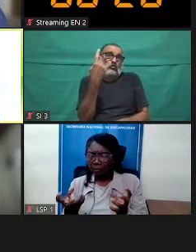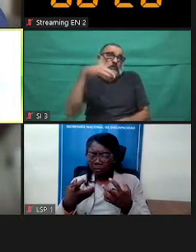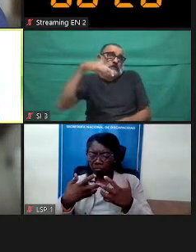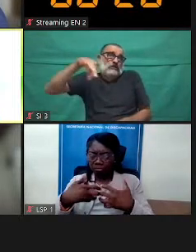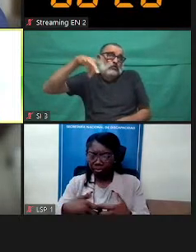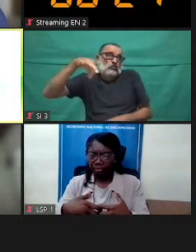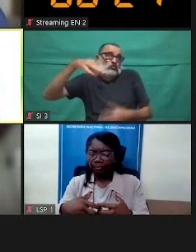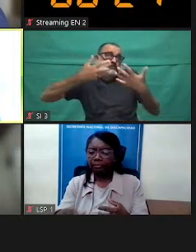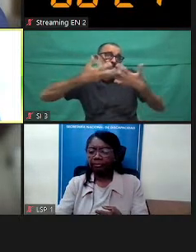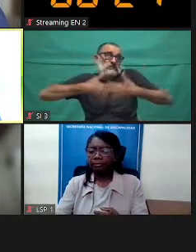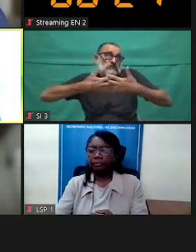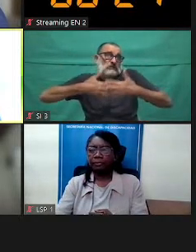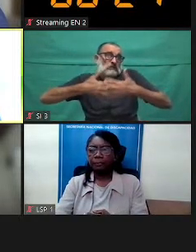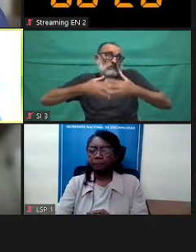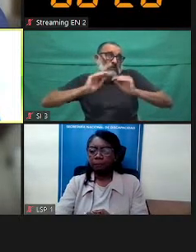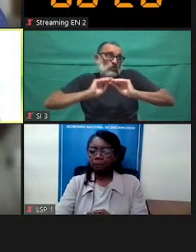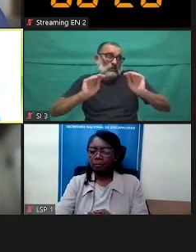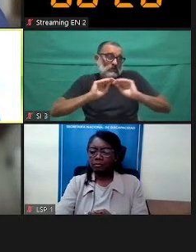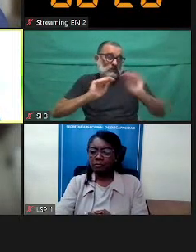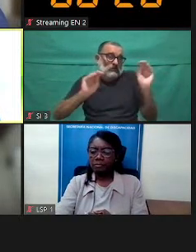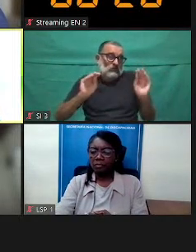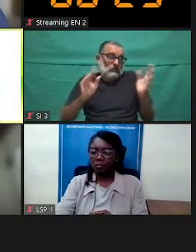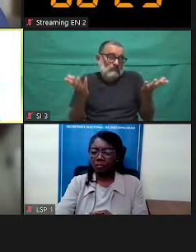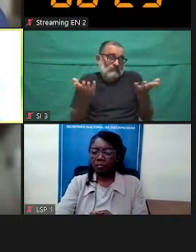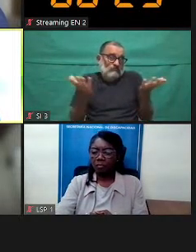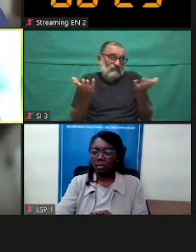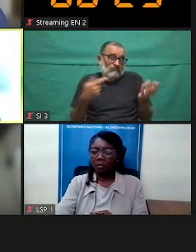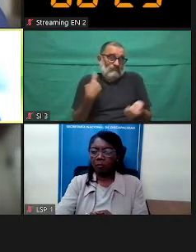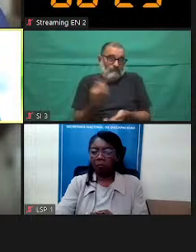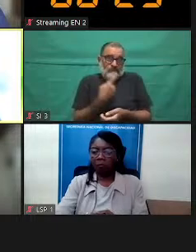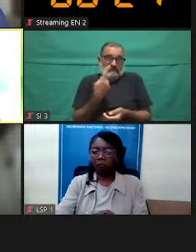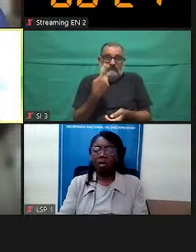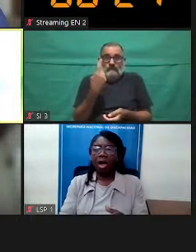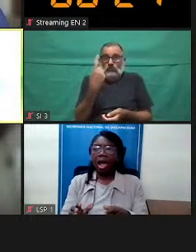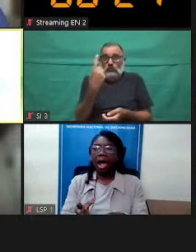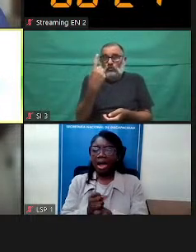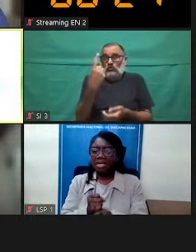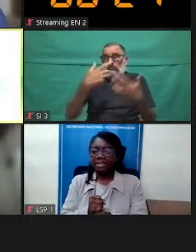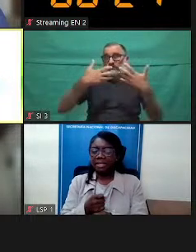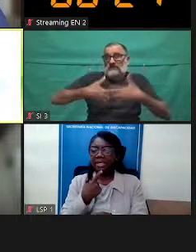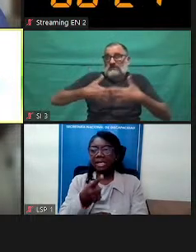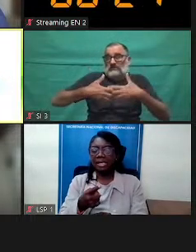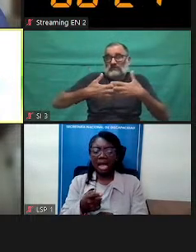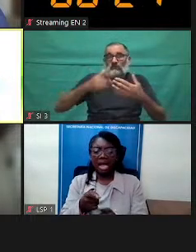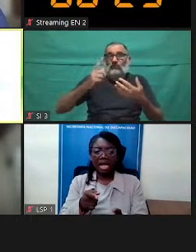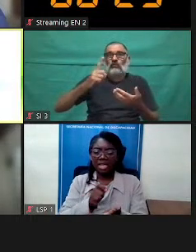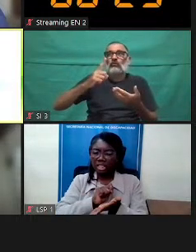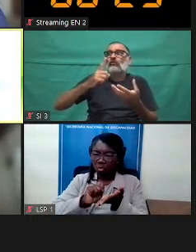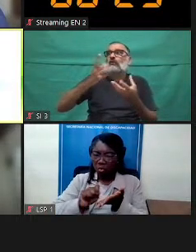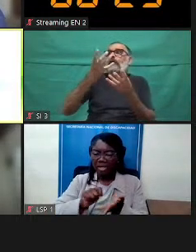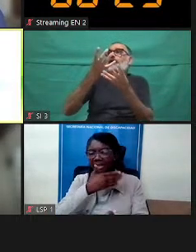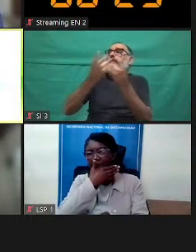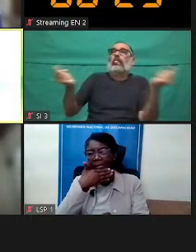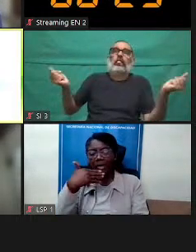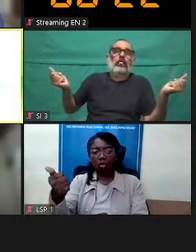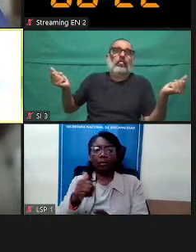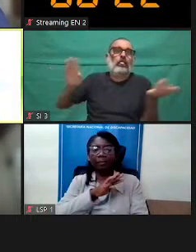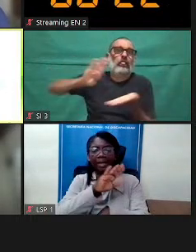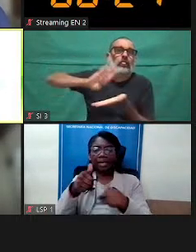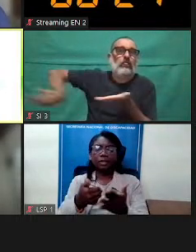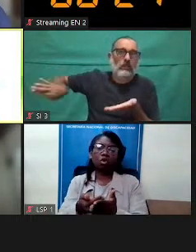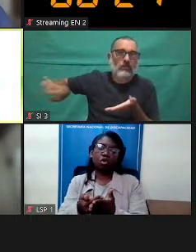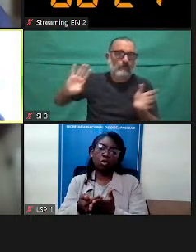is not on for disappearing this system and we make to make schools better for